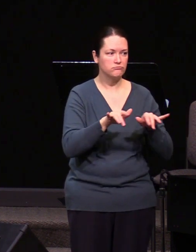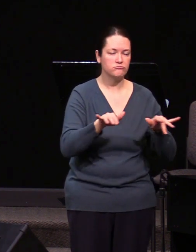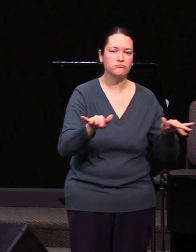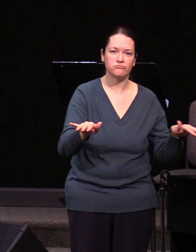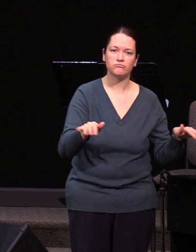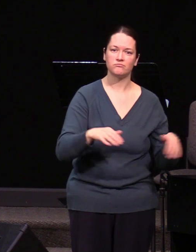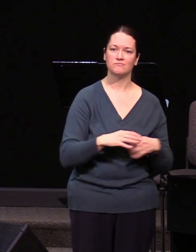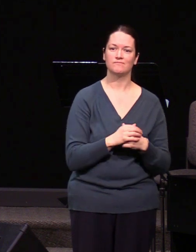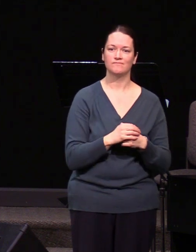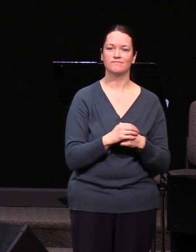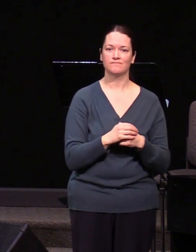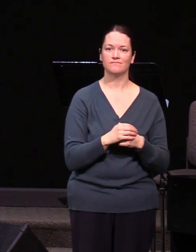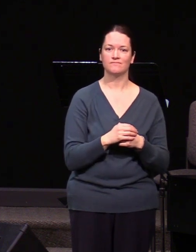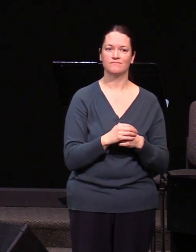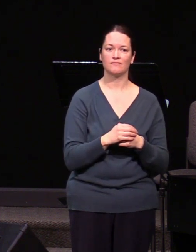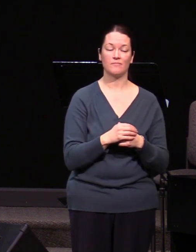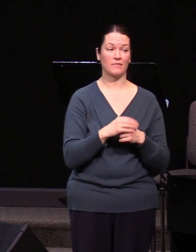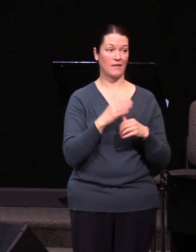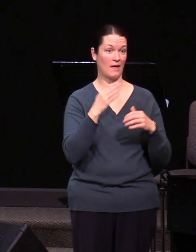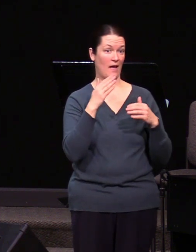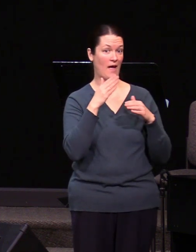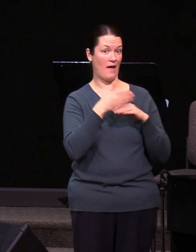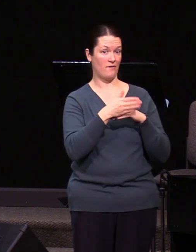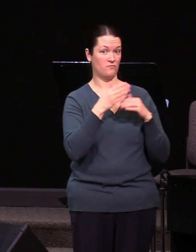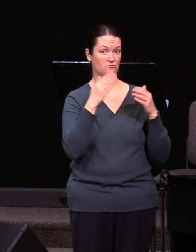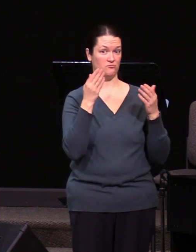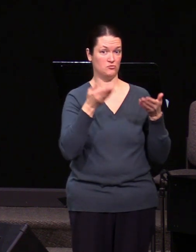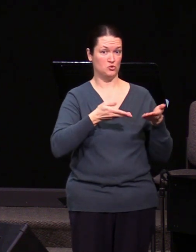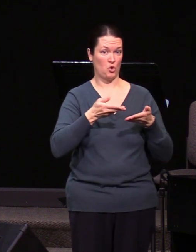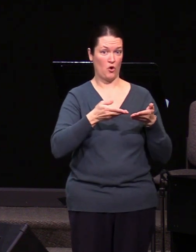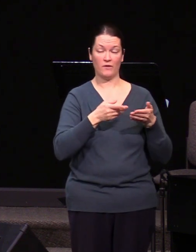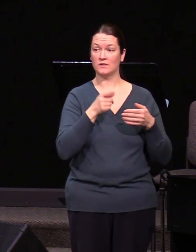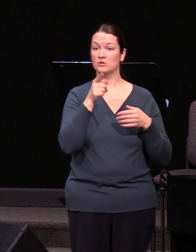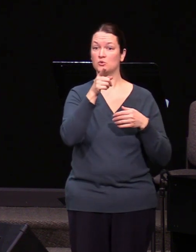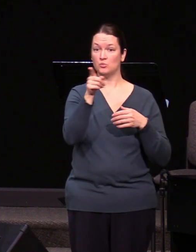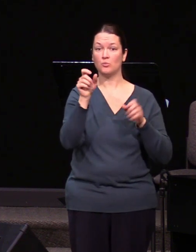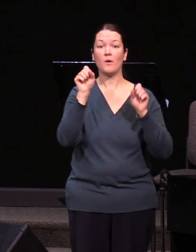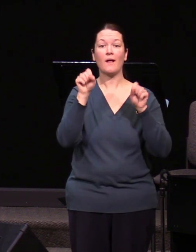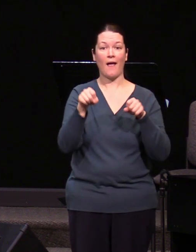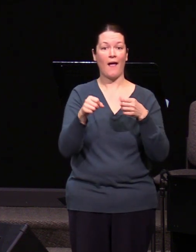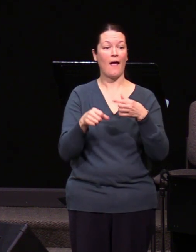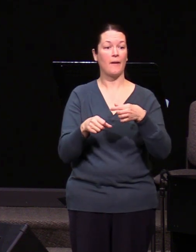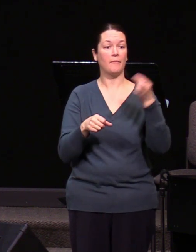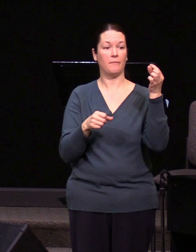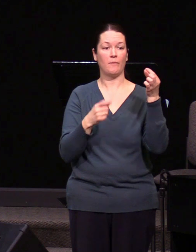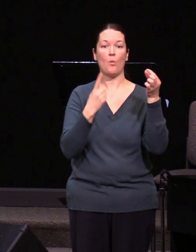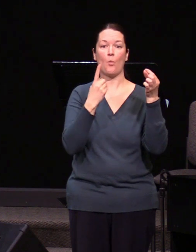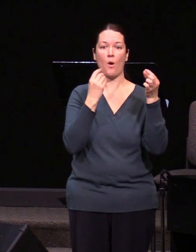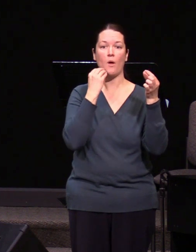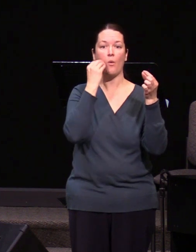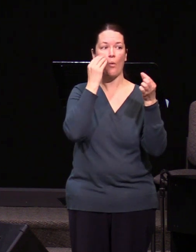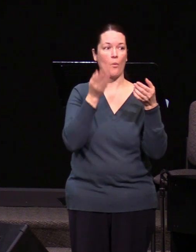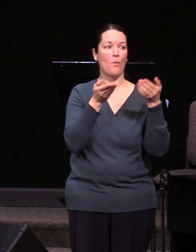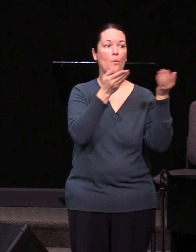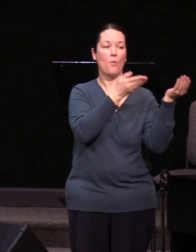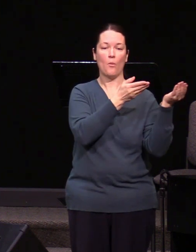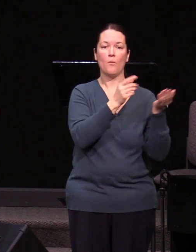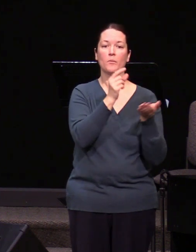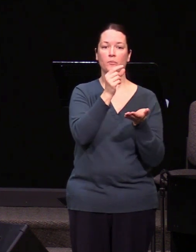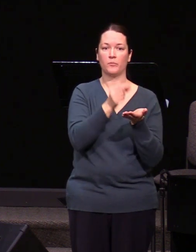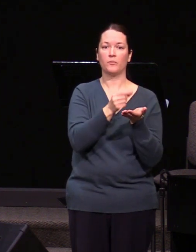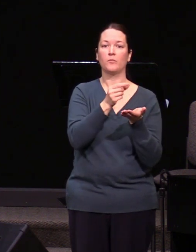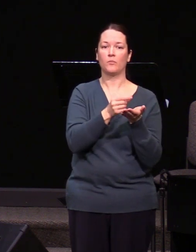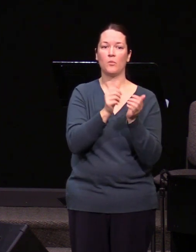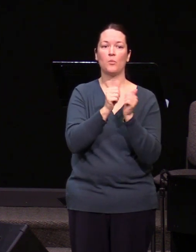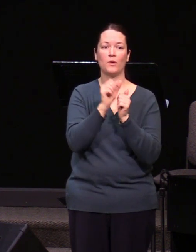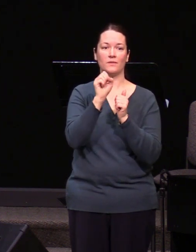To that end, I invite at the end of the service today, on your way out, grab one of these vials. Okay? Just a little vial.